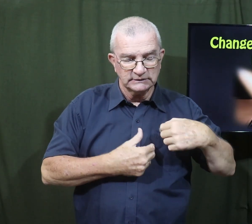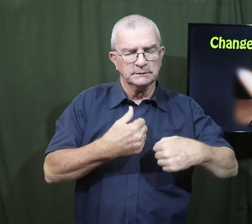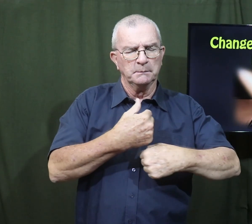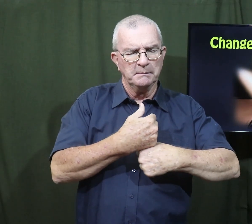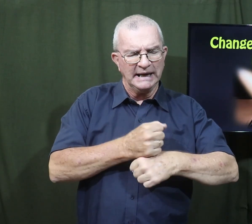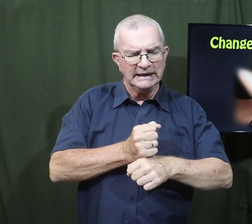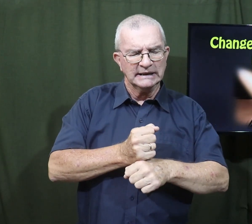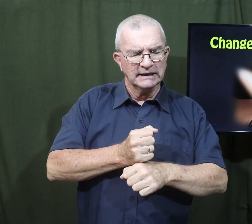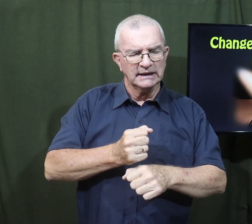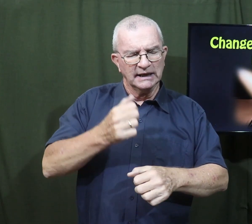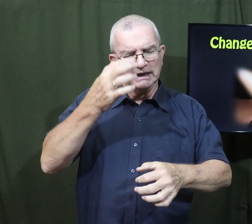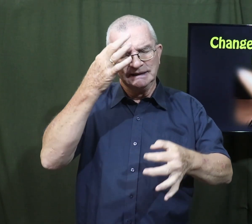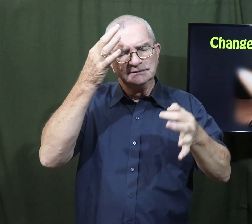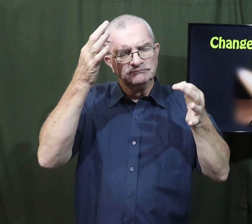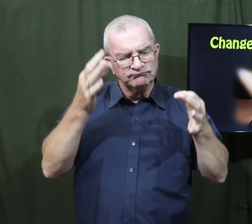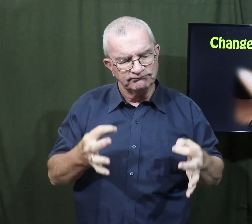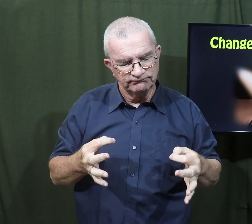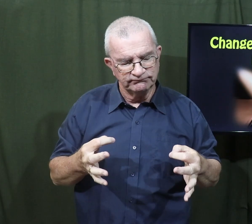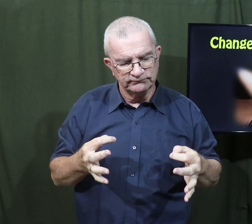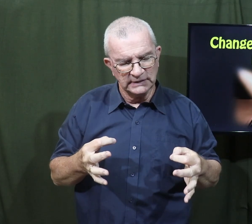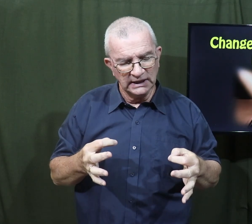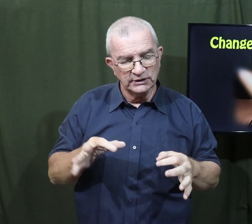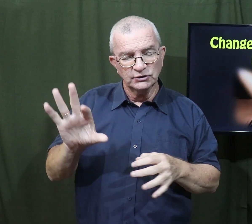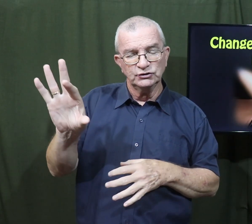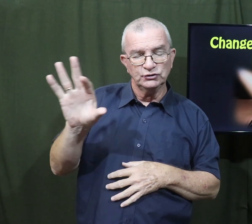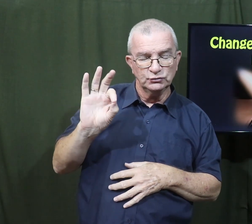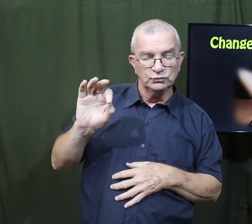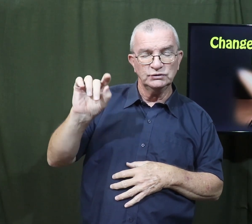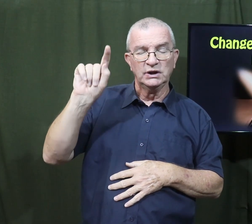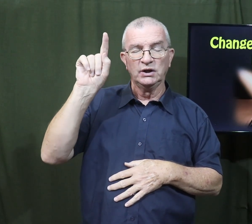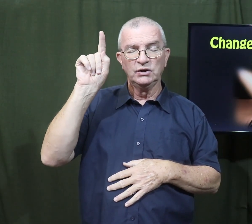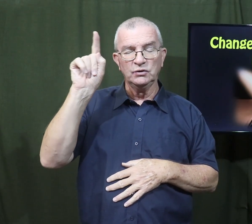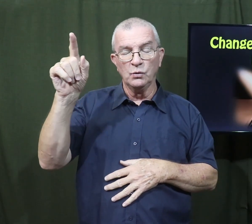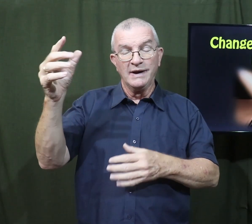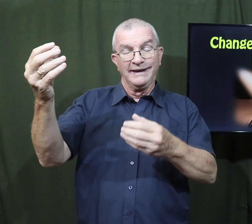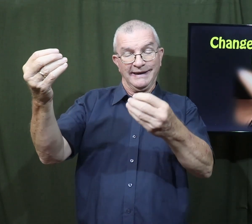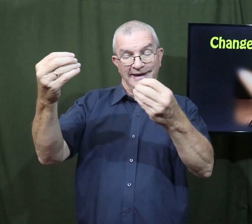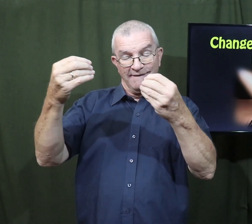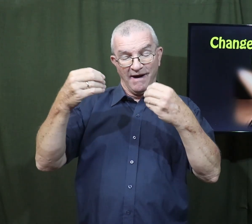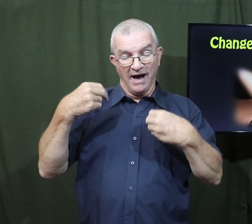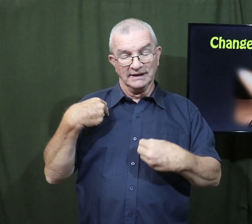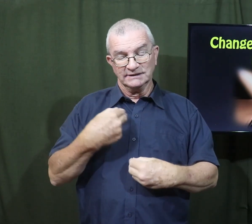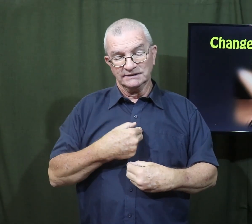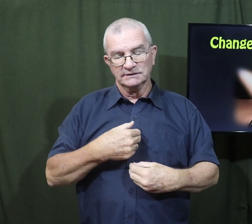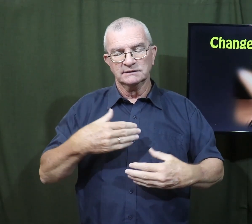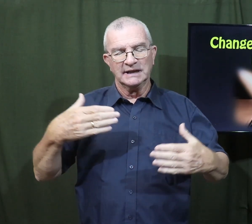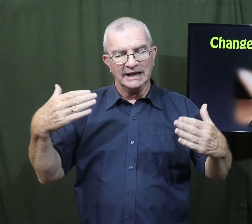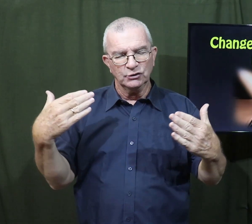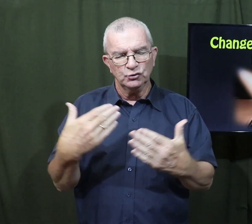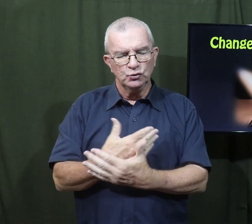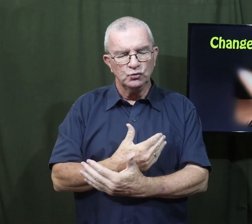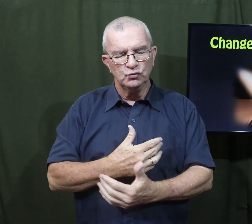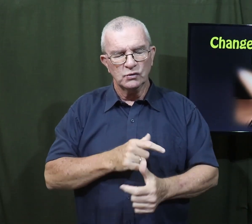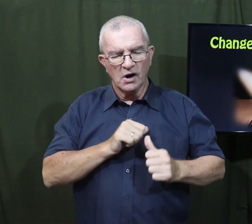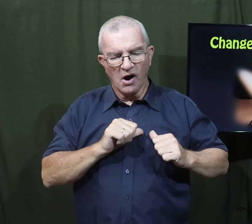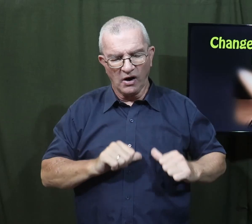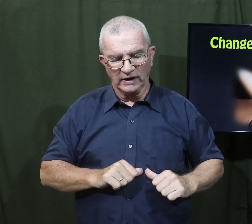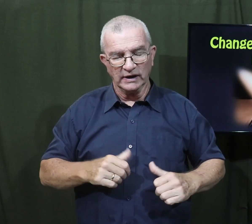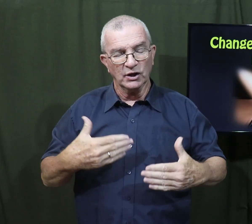us to make a choice, to choose you. Give us a new